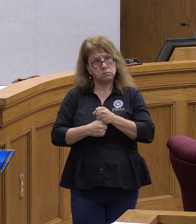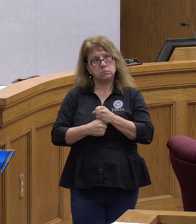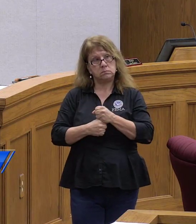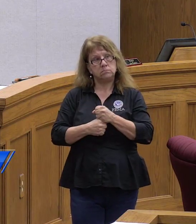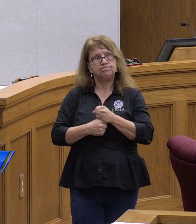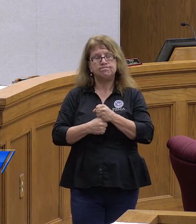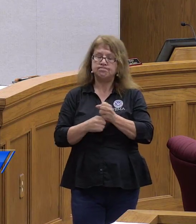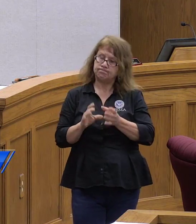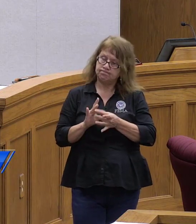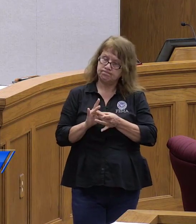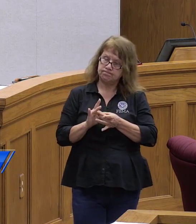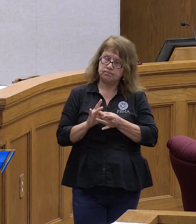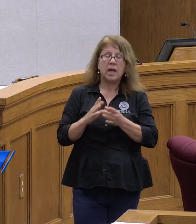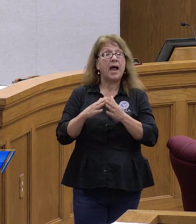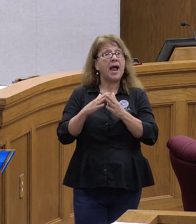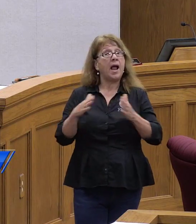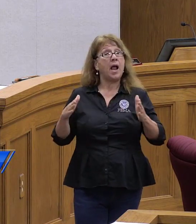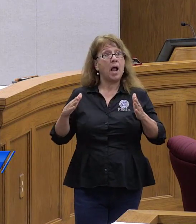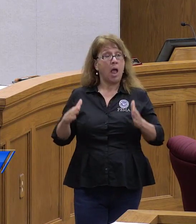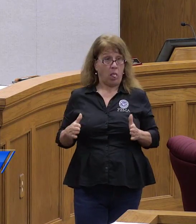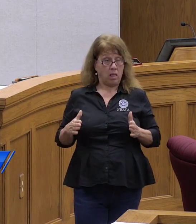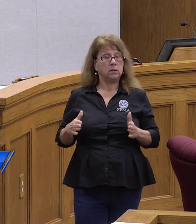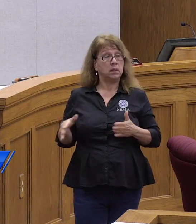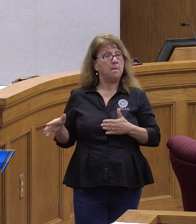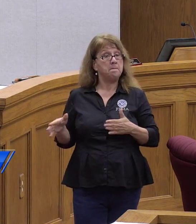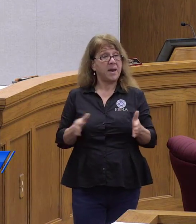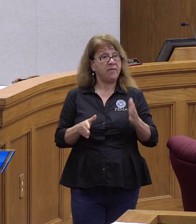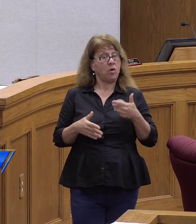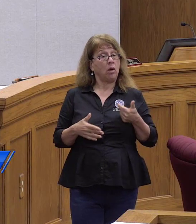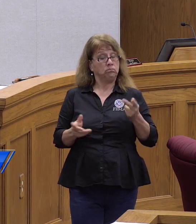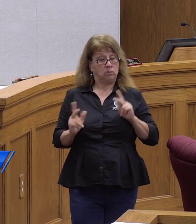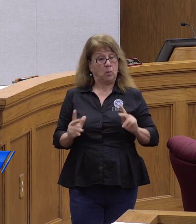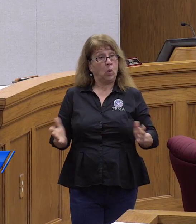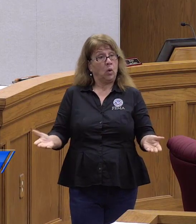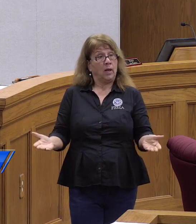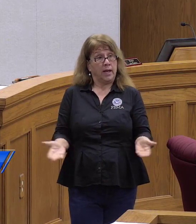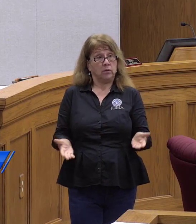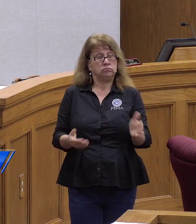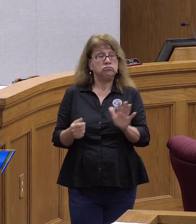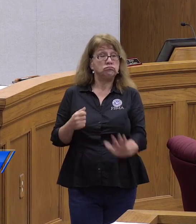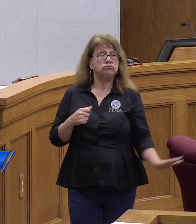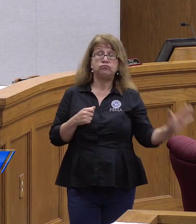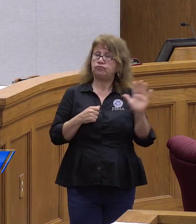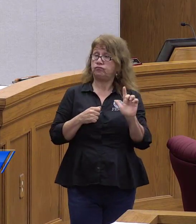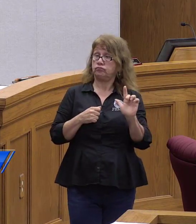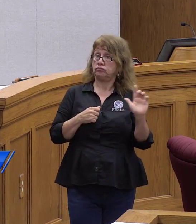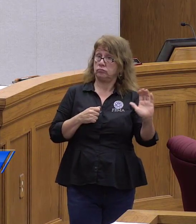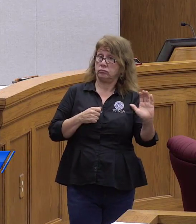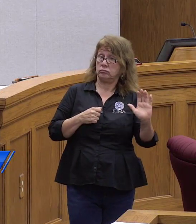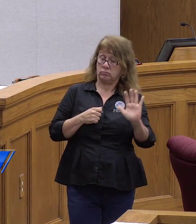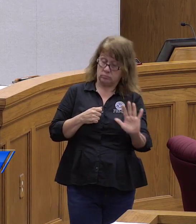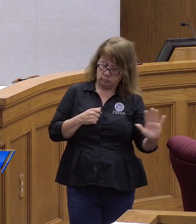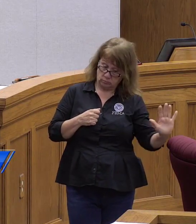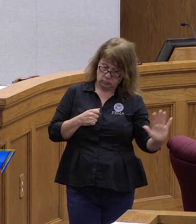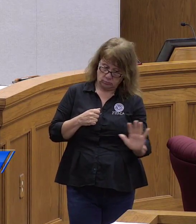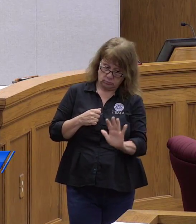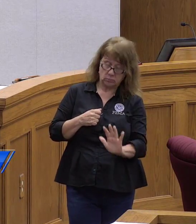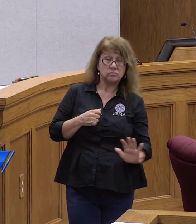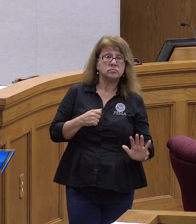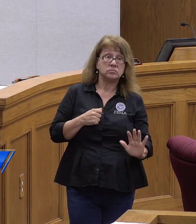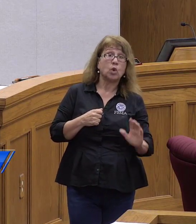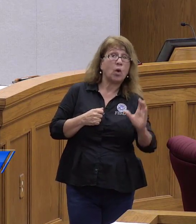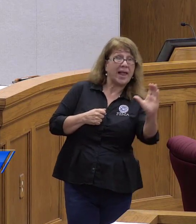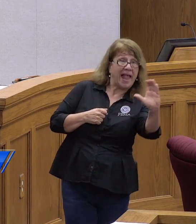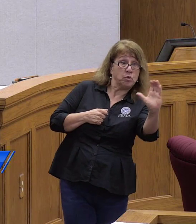clearly articulated housing plan for our population here. There's a lot of people who do not have a home to come home